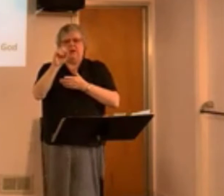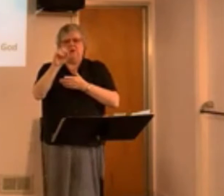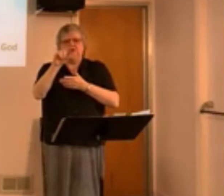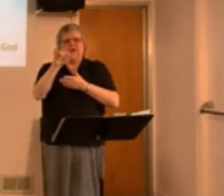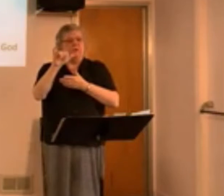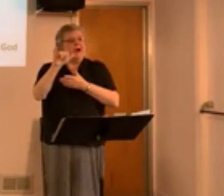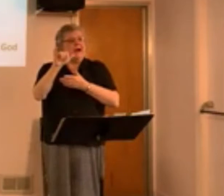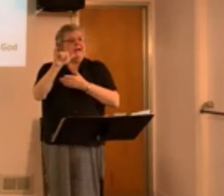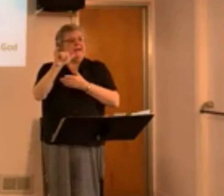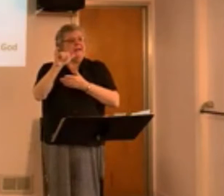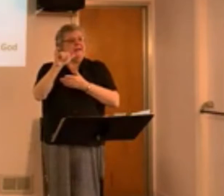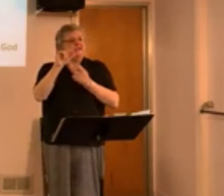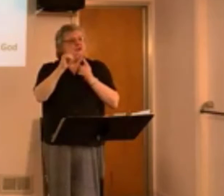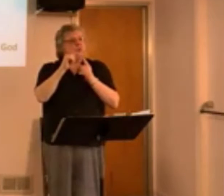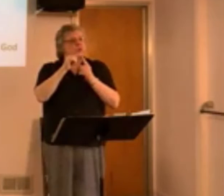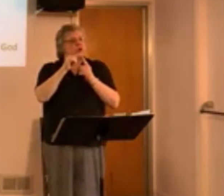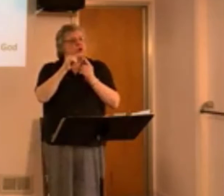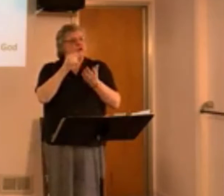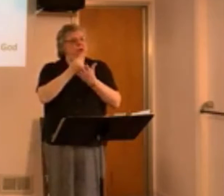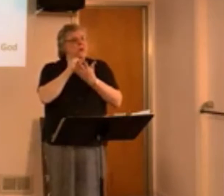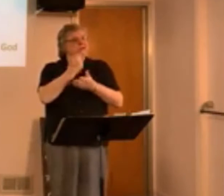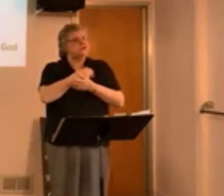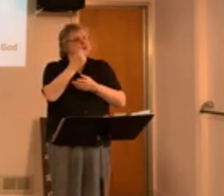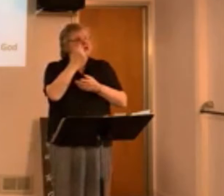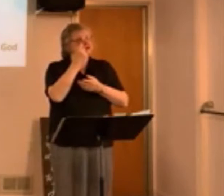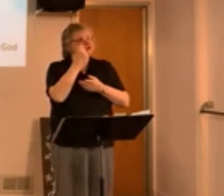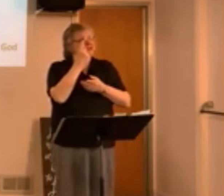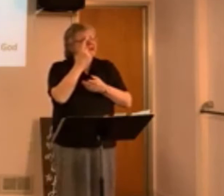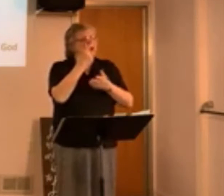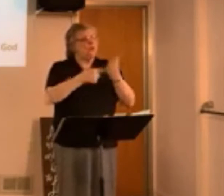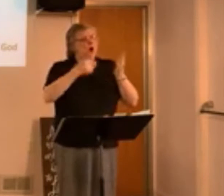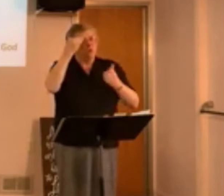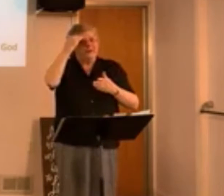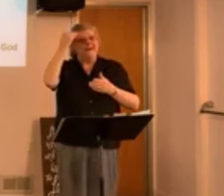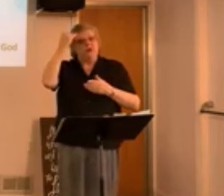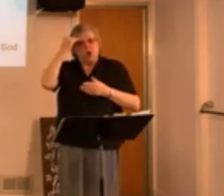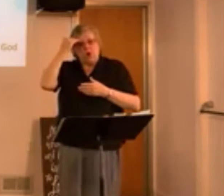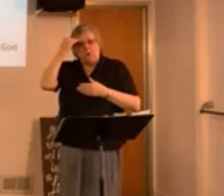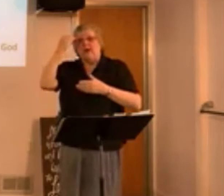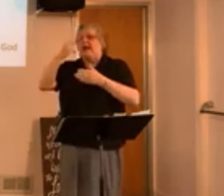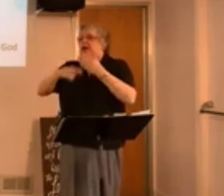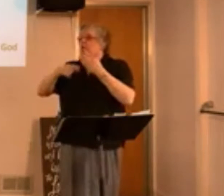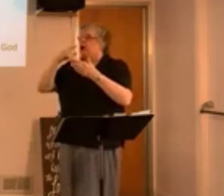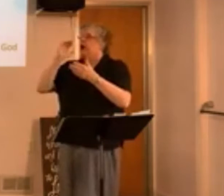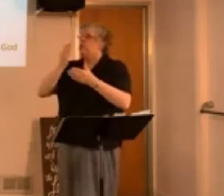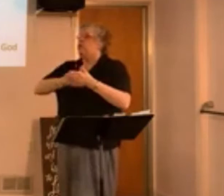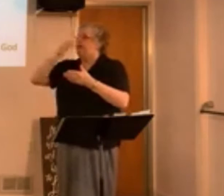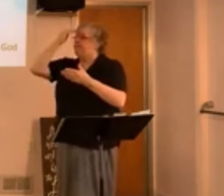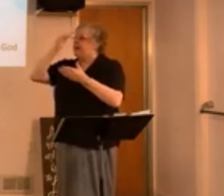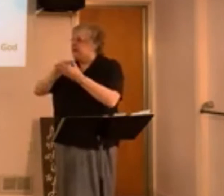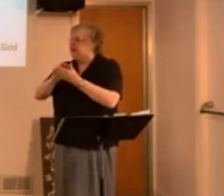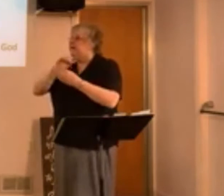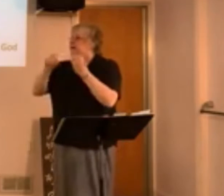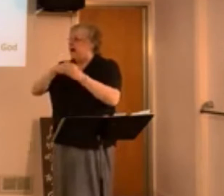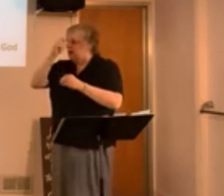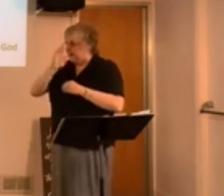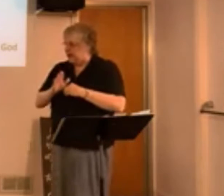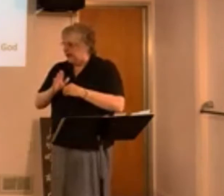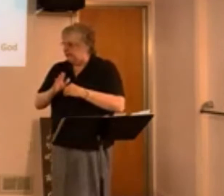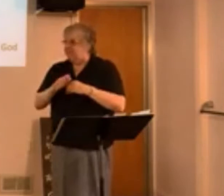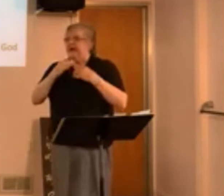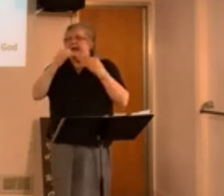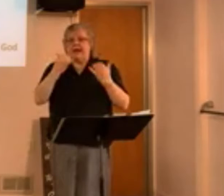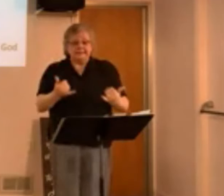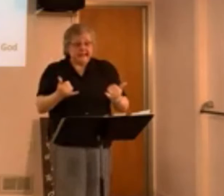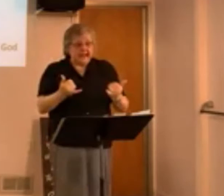is an excellent word to help us understand what we know and what we believe about God. Now we